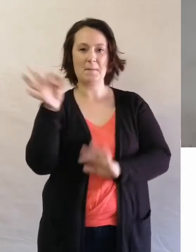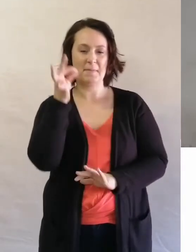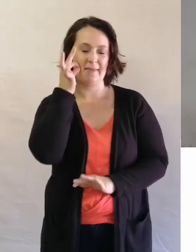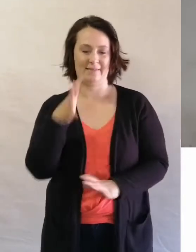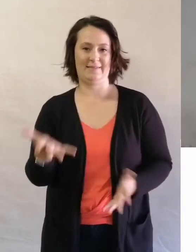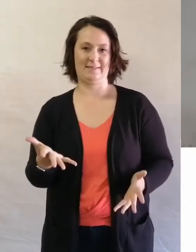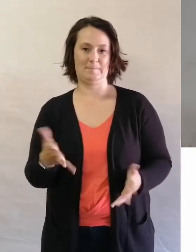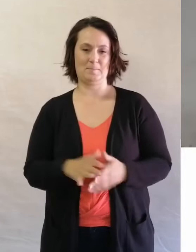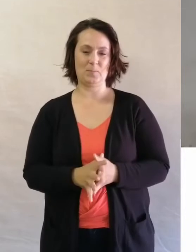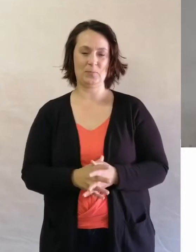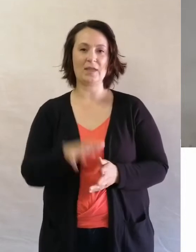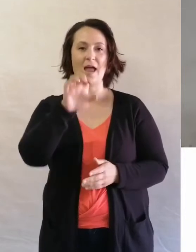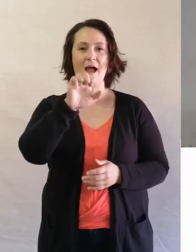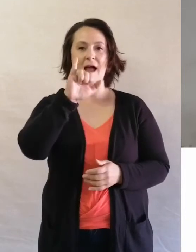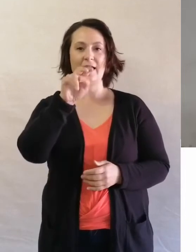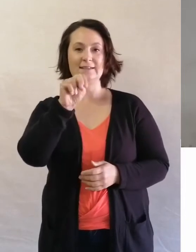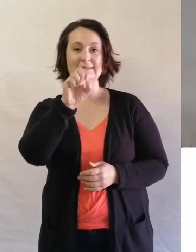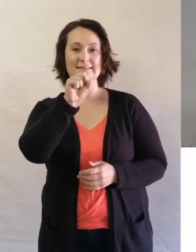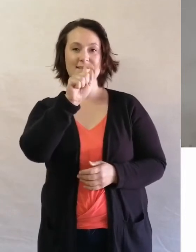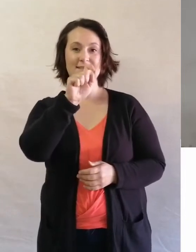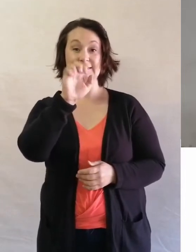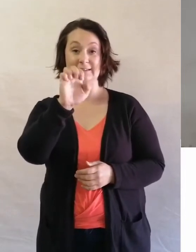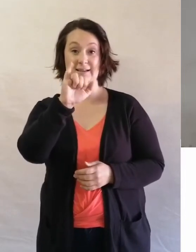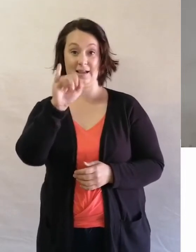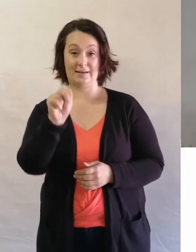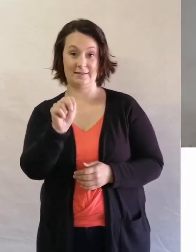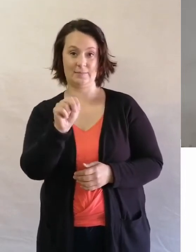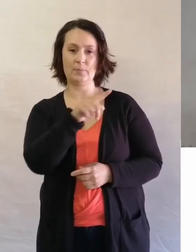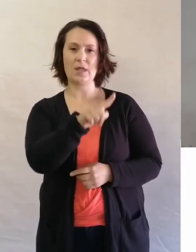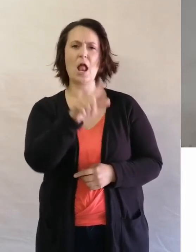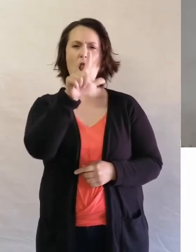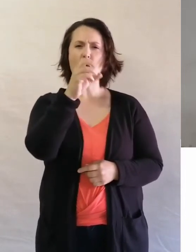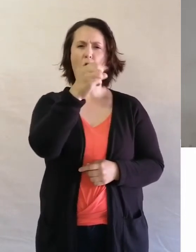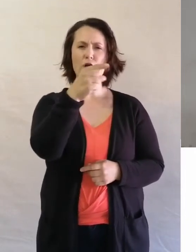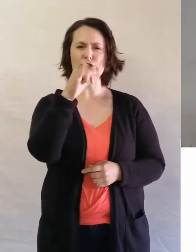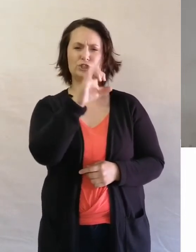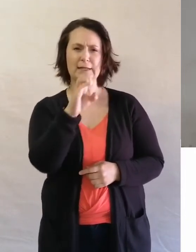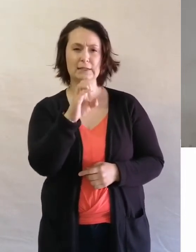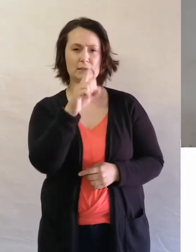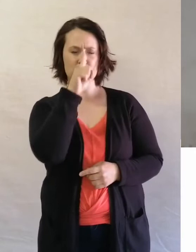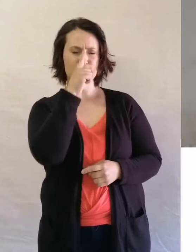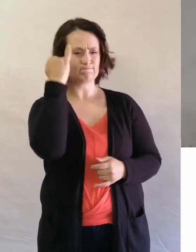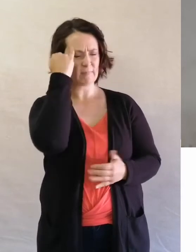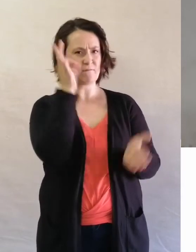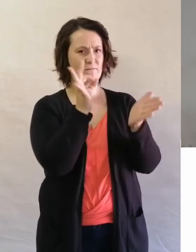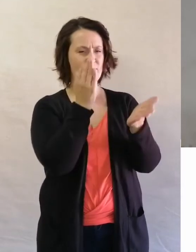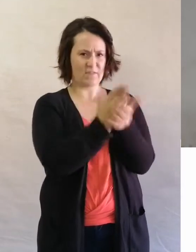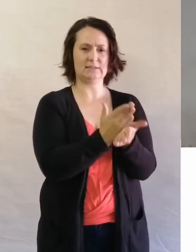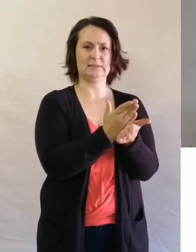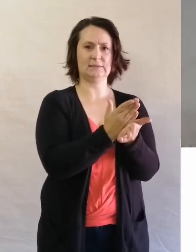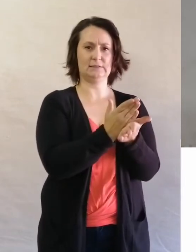Einstein put it this way. He said, logic will get you from A to B,